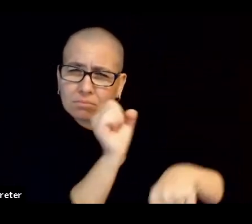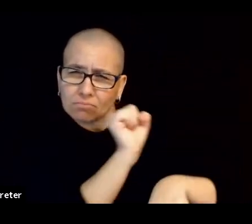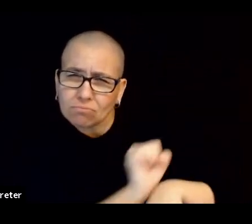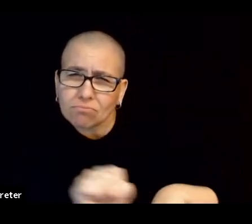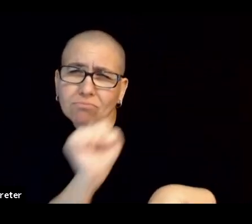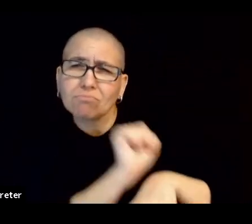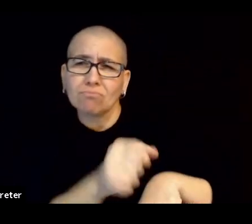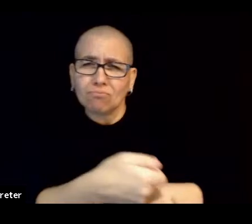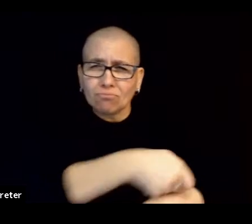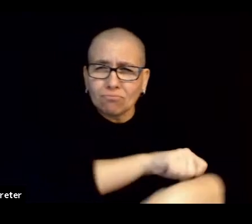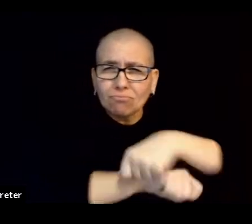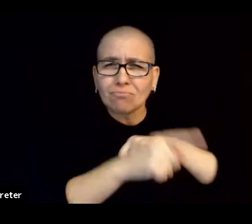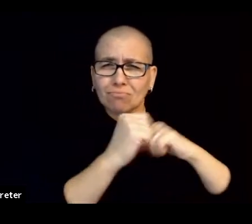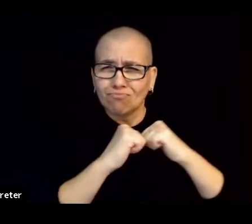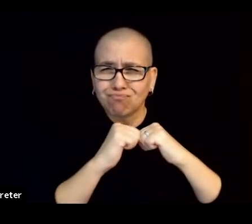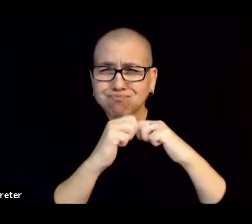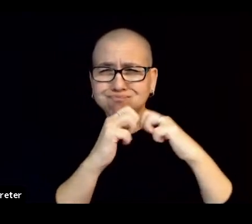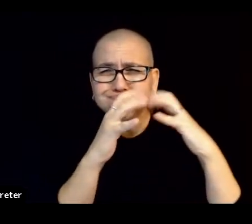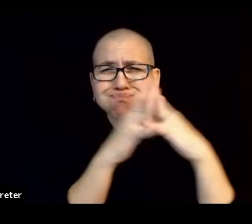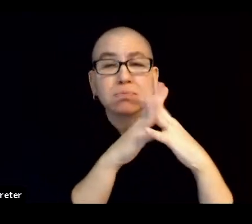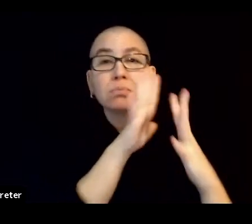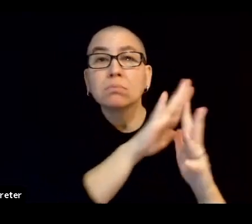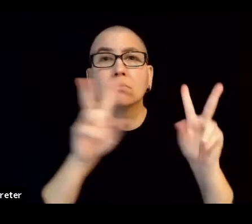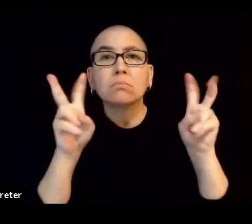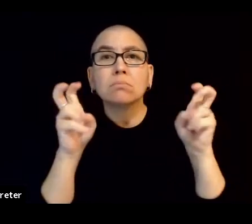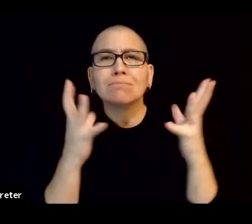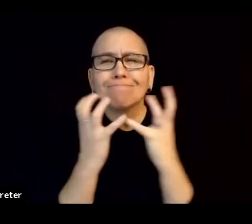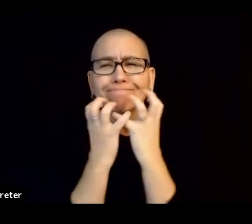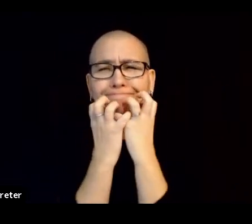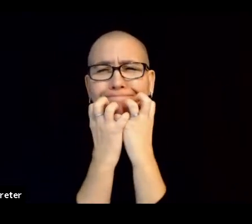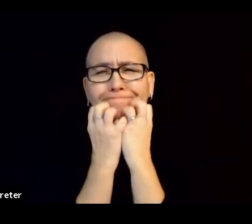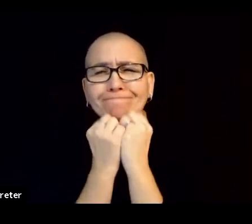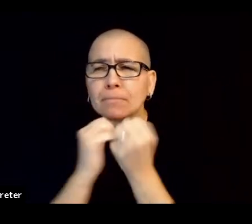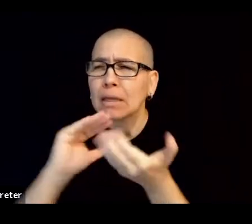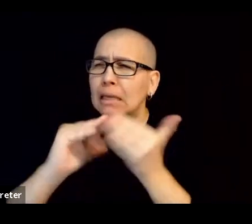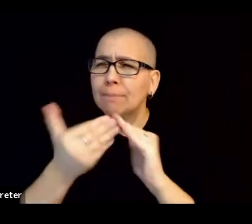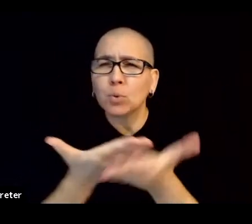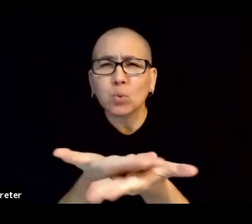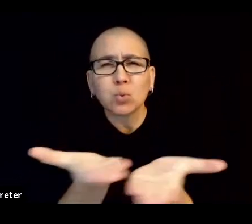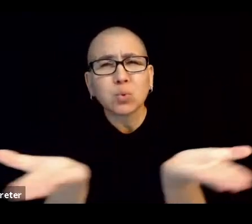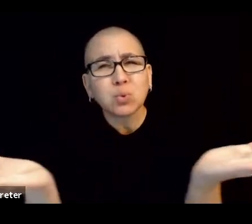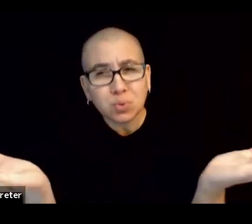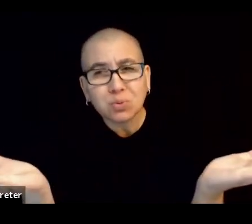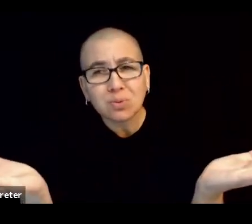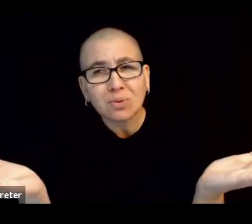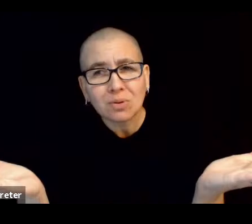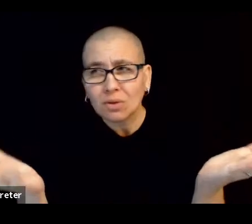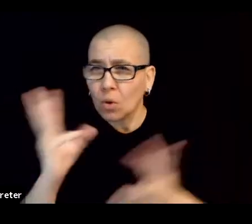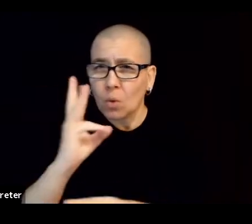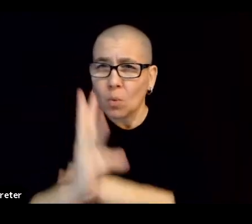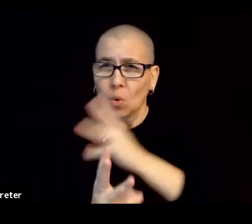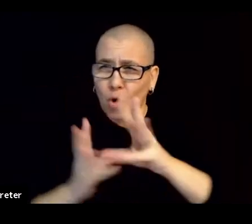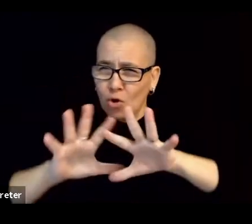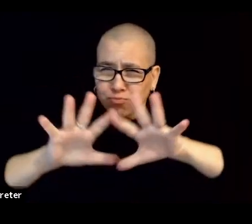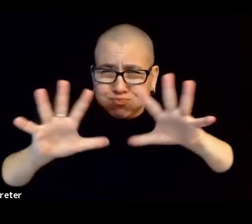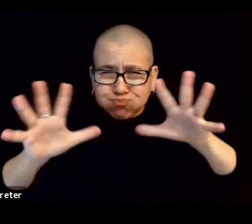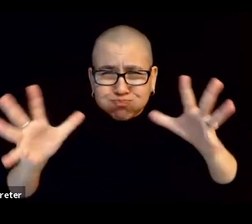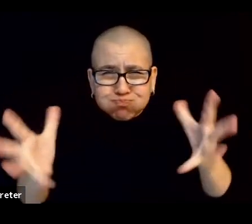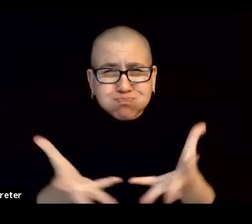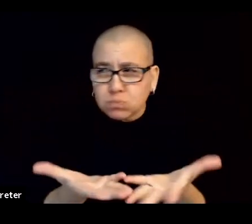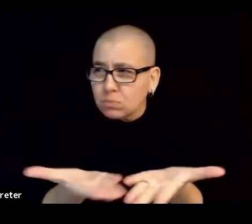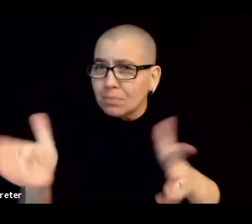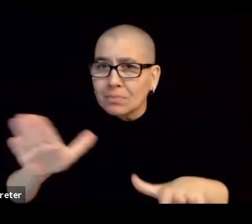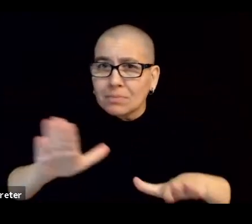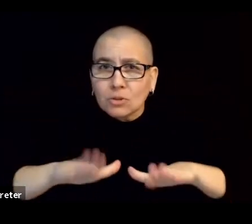was simple, eloquent, and beautiful, a world where all kids could grow up and thrive. He fought to dismantle racist structures, and he challenged each